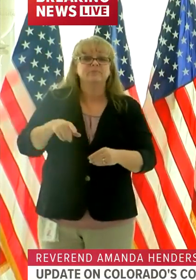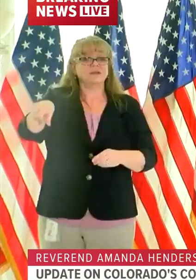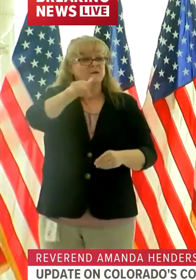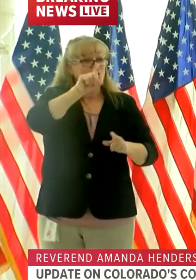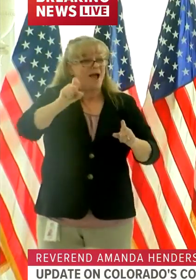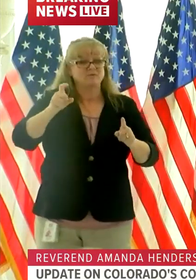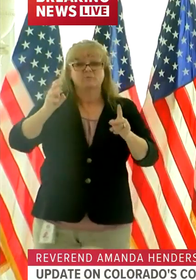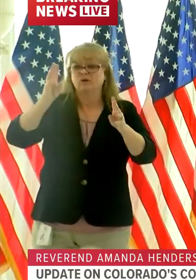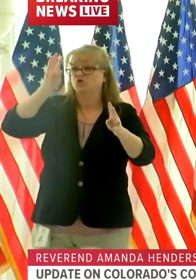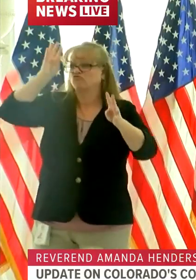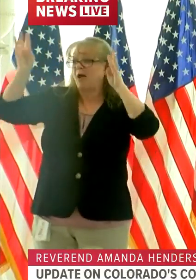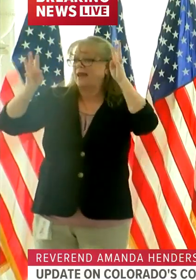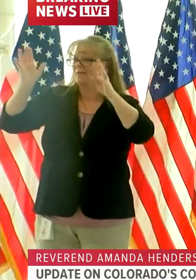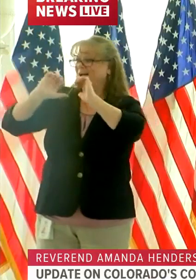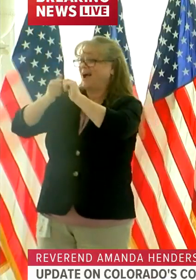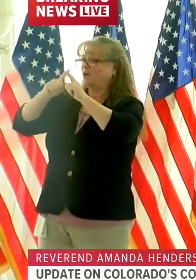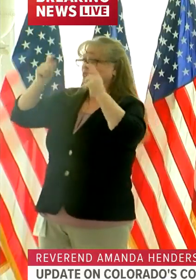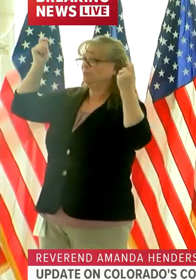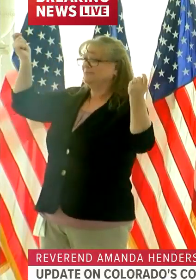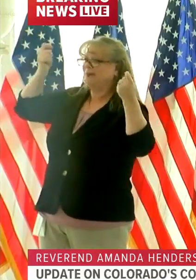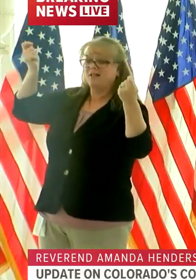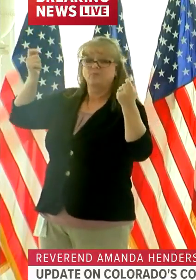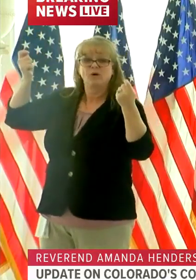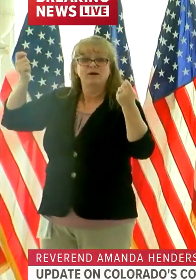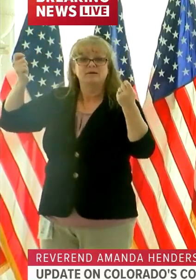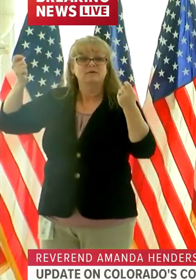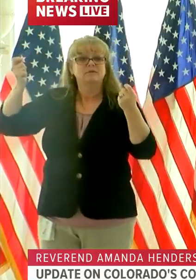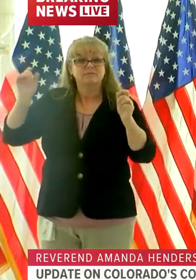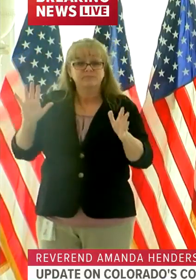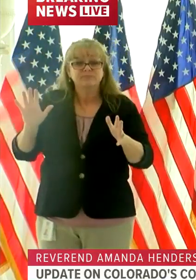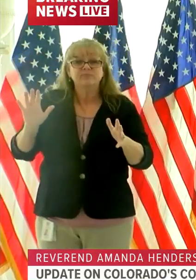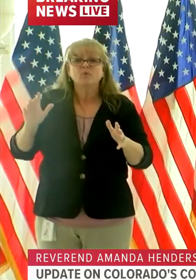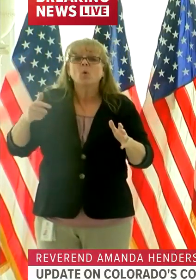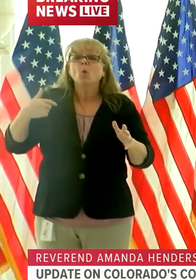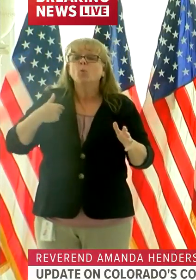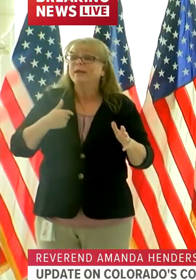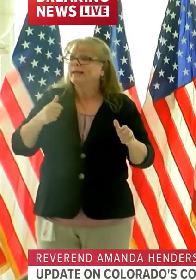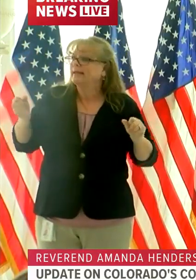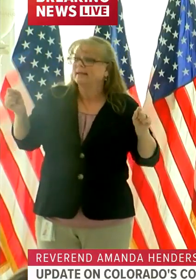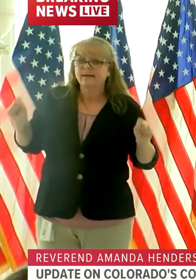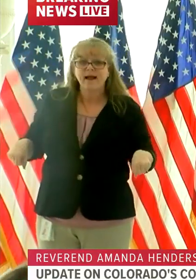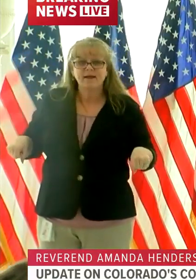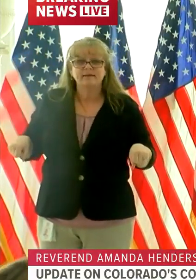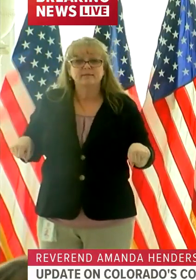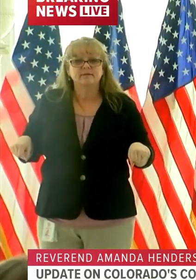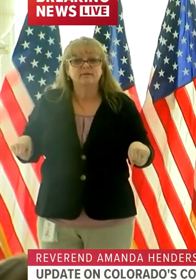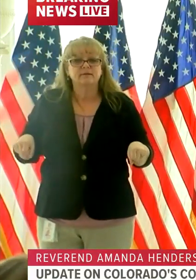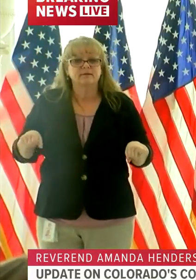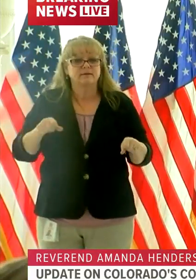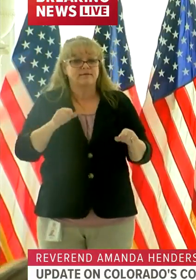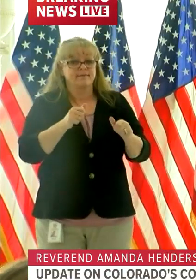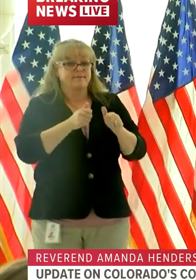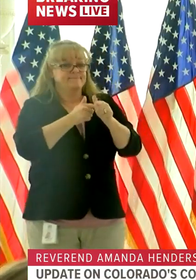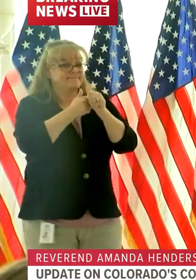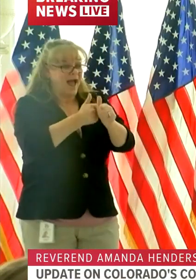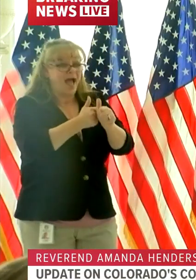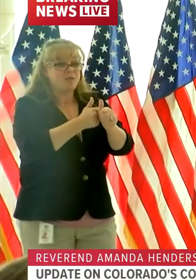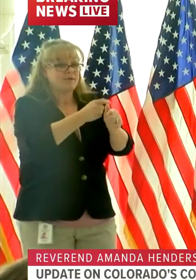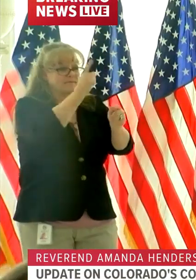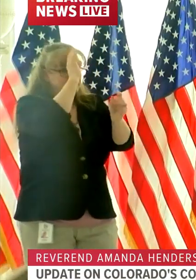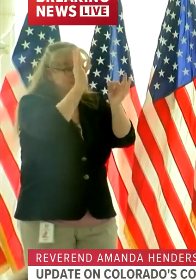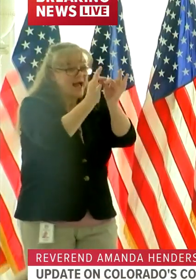We know that we can practice our faith and experience connection to God wherever we